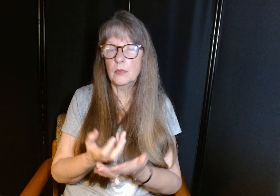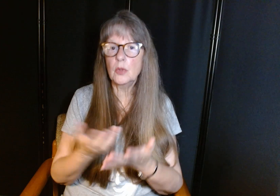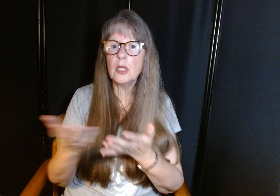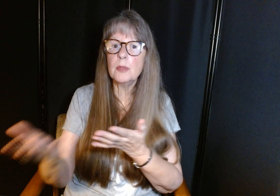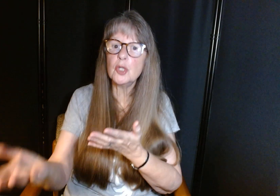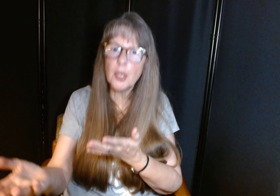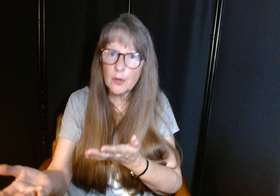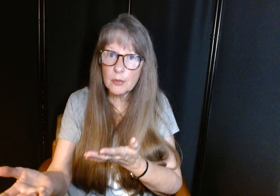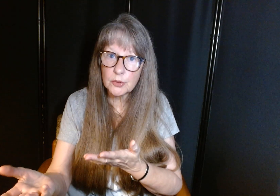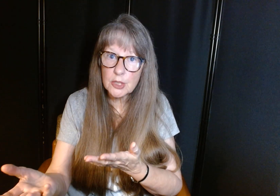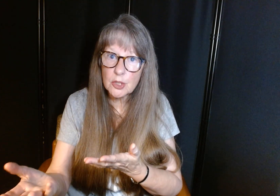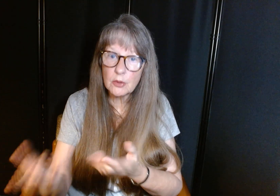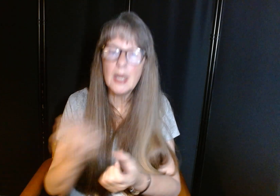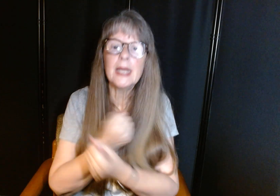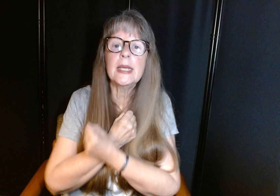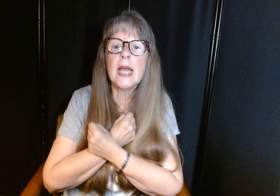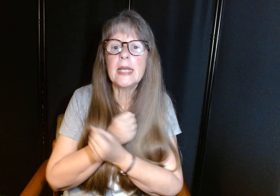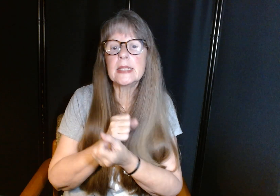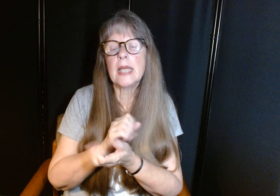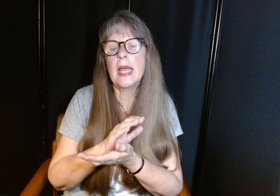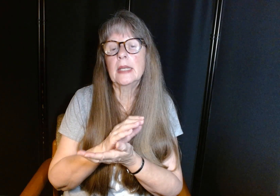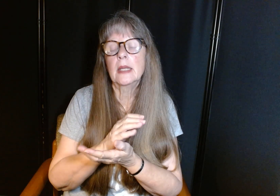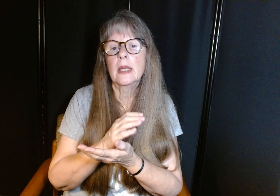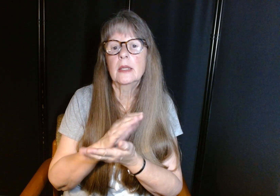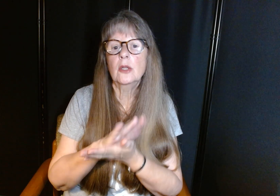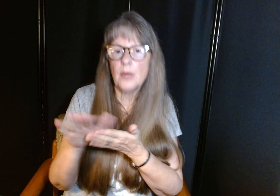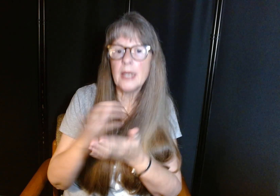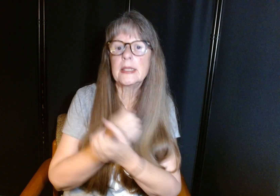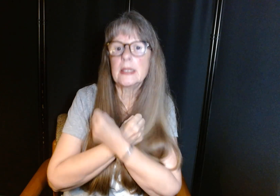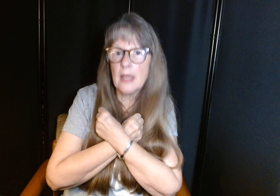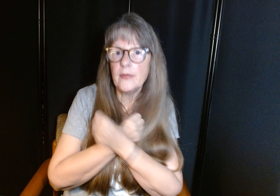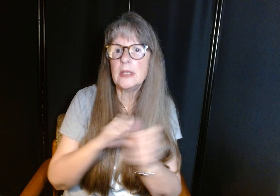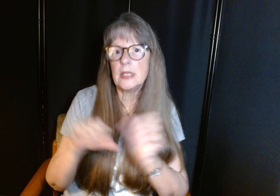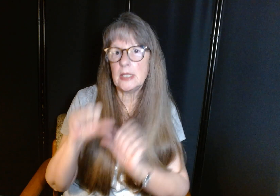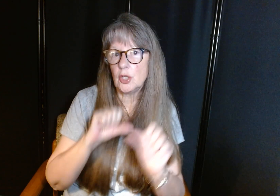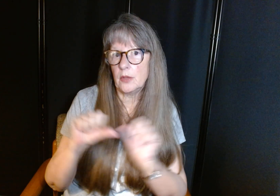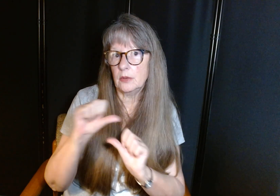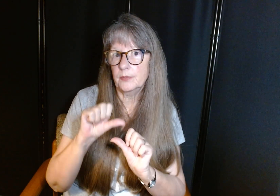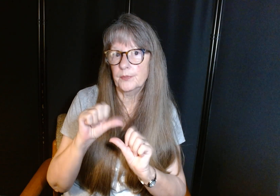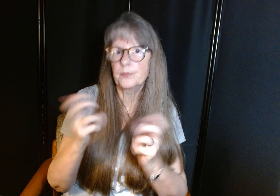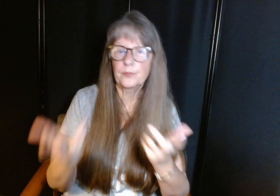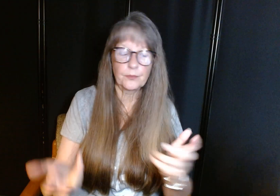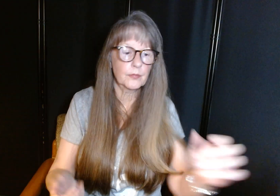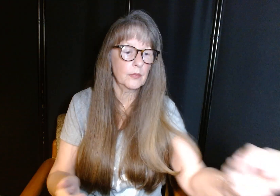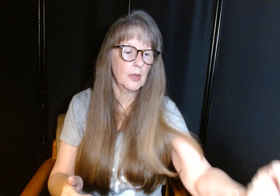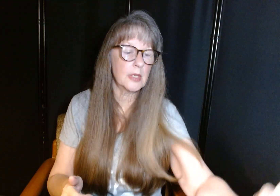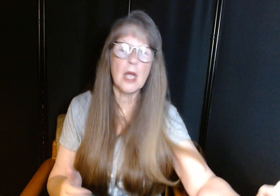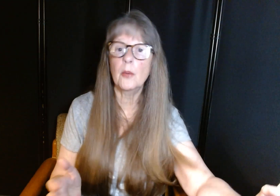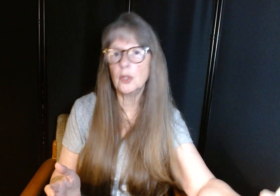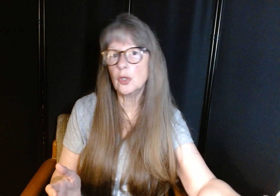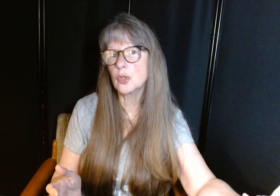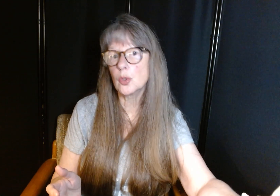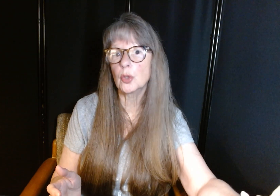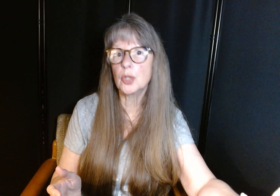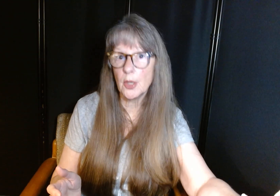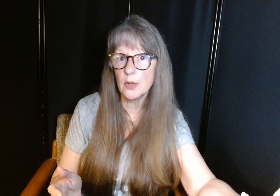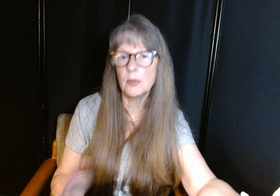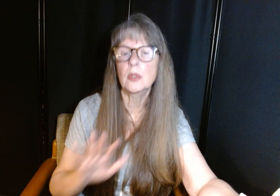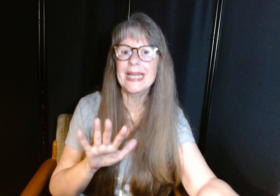need to be charitable to each other, nice and nice and loving to each other. That's how I would use the word charitable in